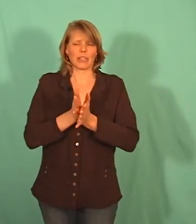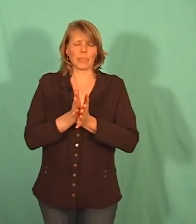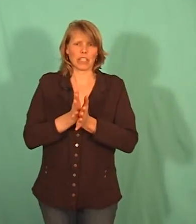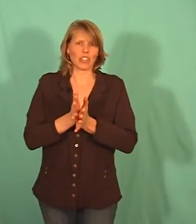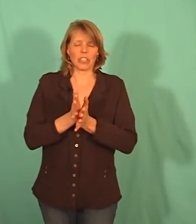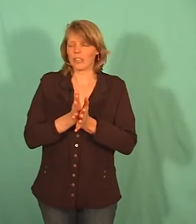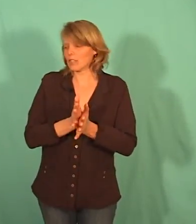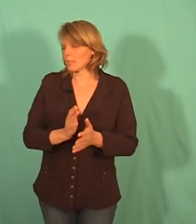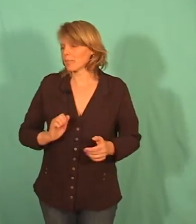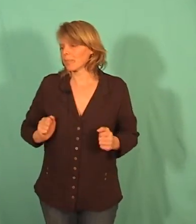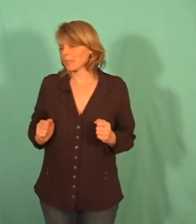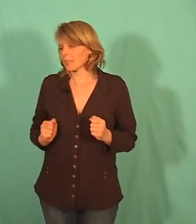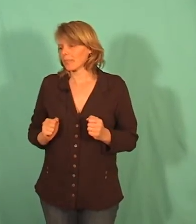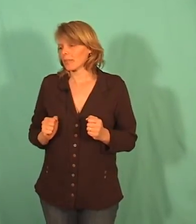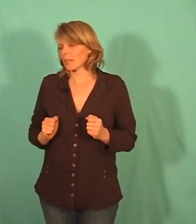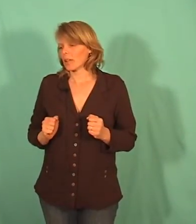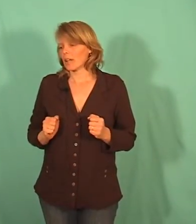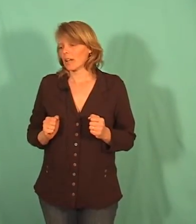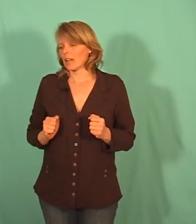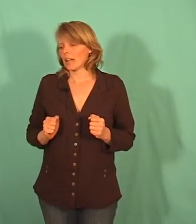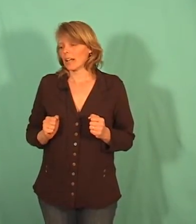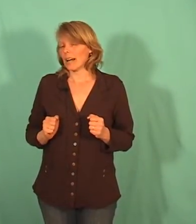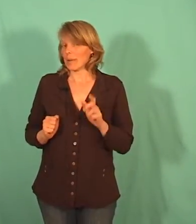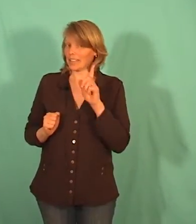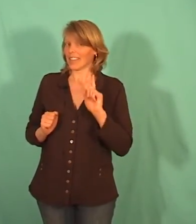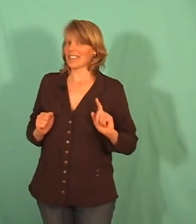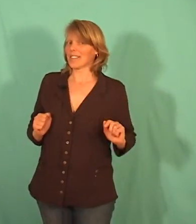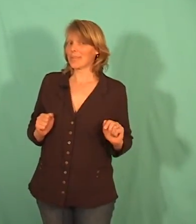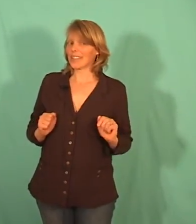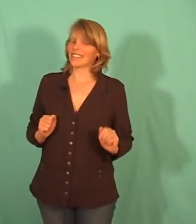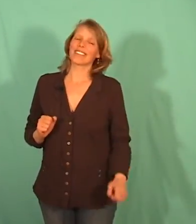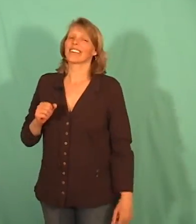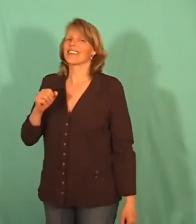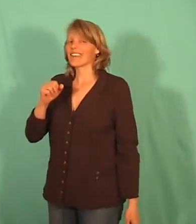make cheese. I bet you can guess this one.